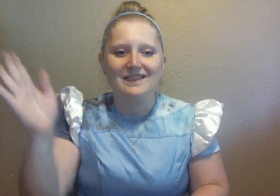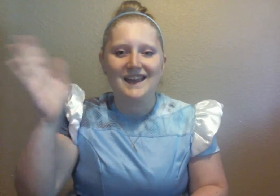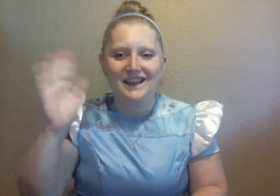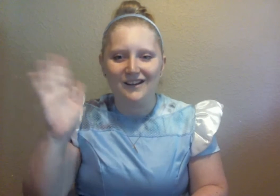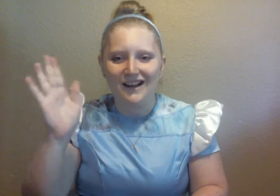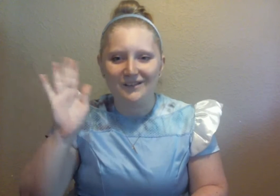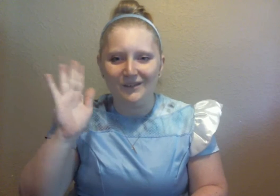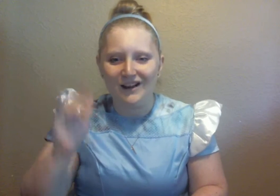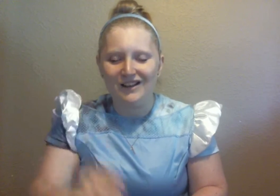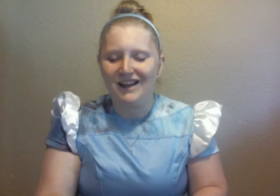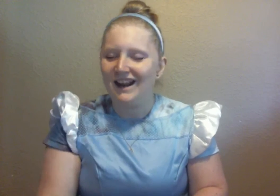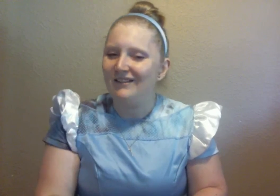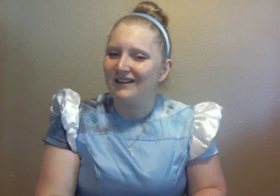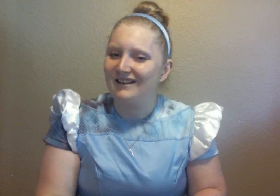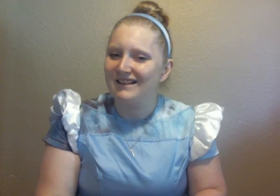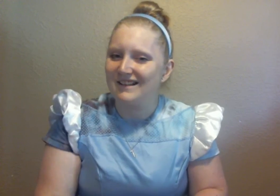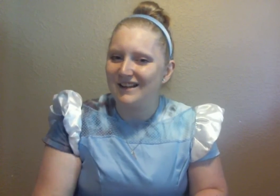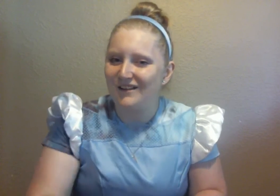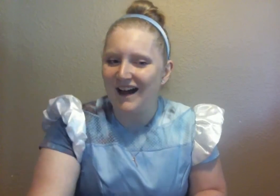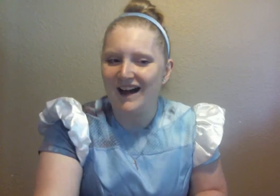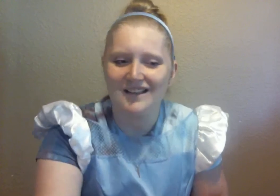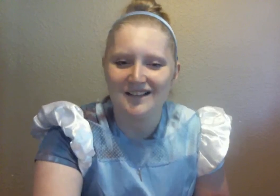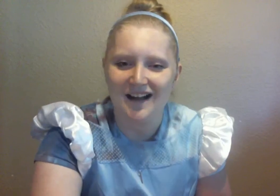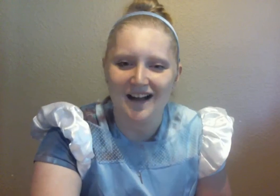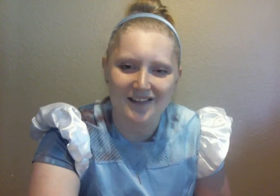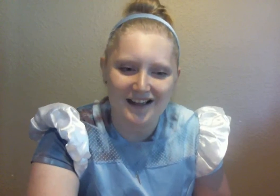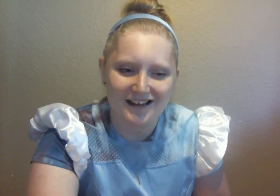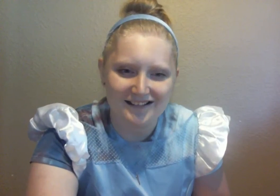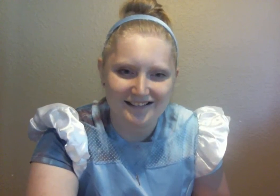Thank you guys for watching, and I will see you guys online.